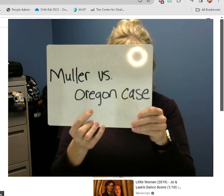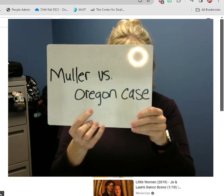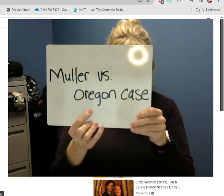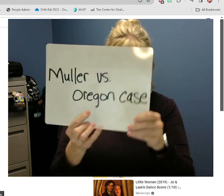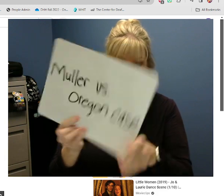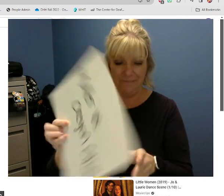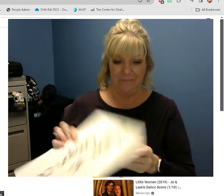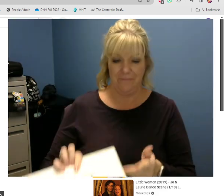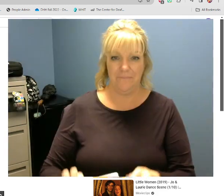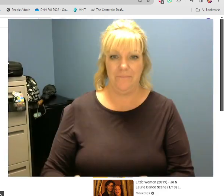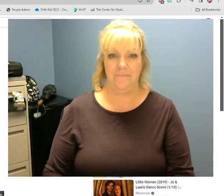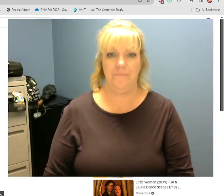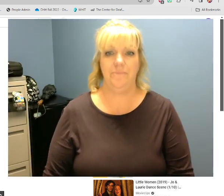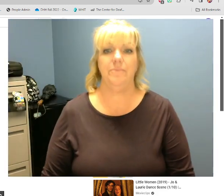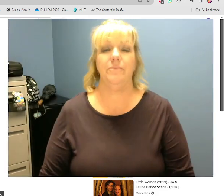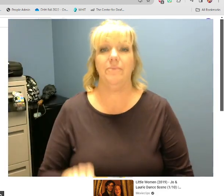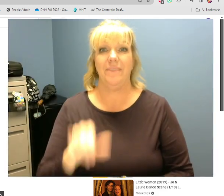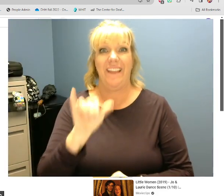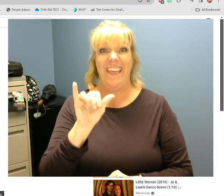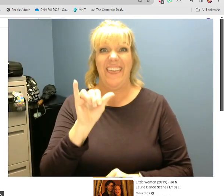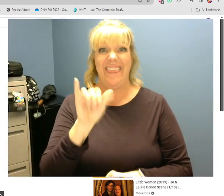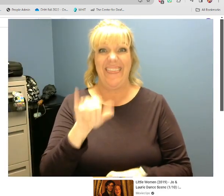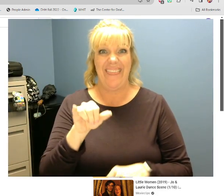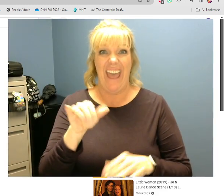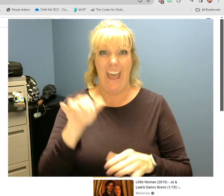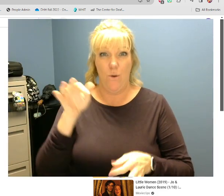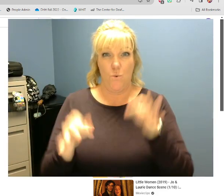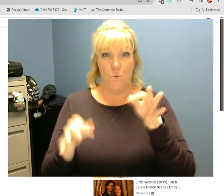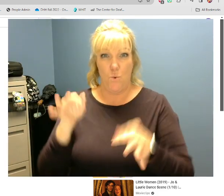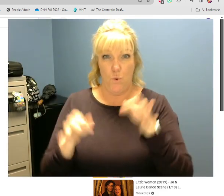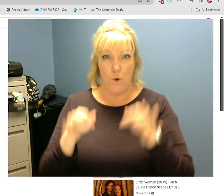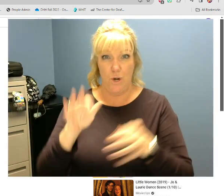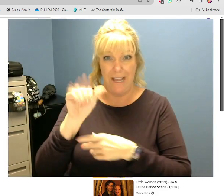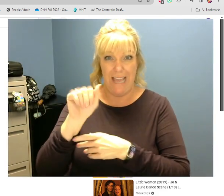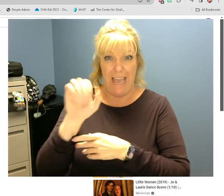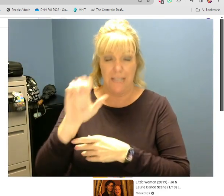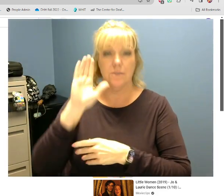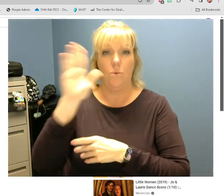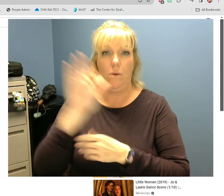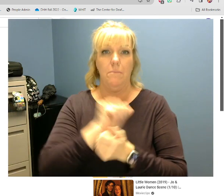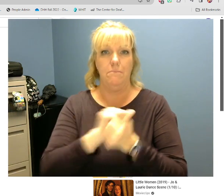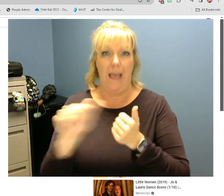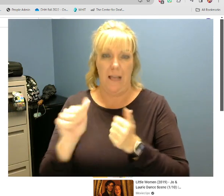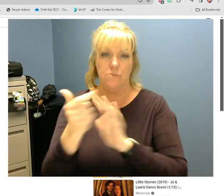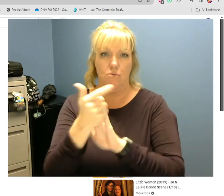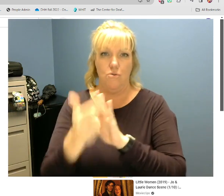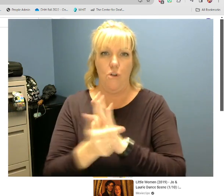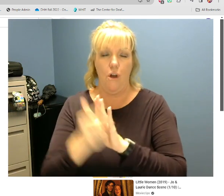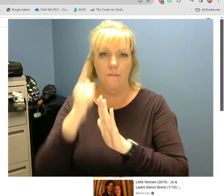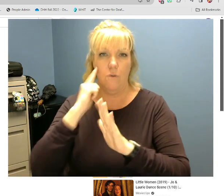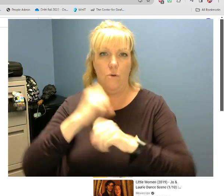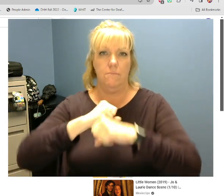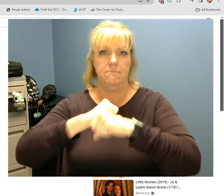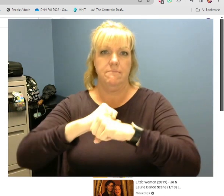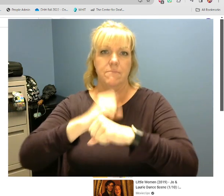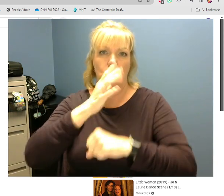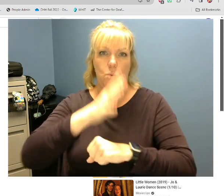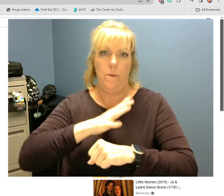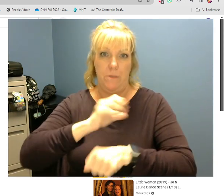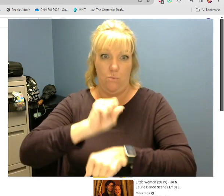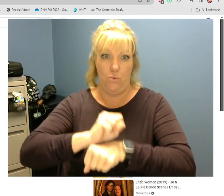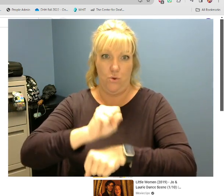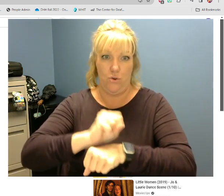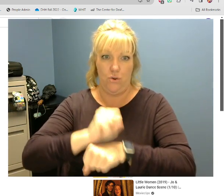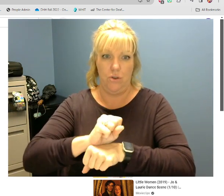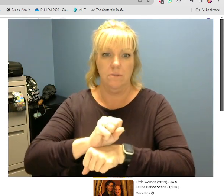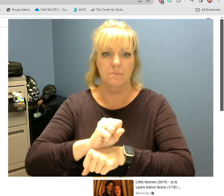is what's going to be known as protective, it's going to create what's going to be known as protective labor legislation. And we can also connect this to the Triangle